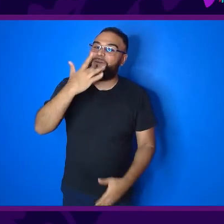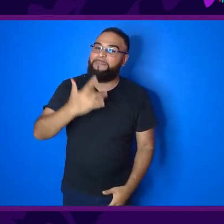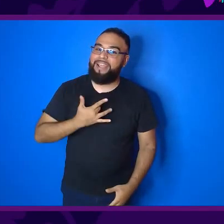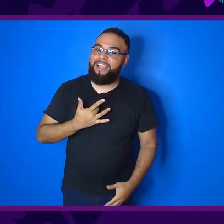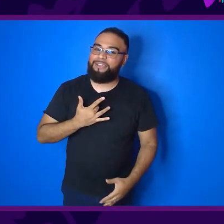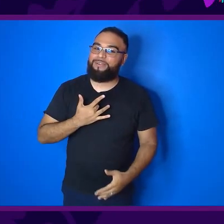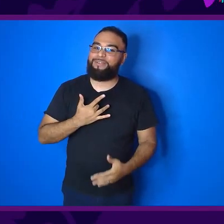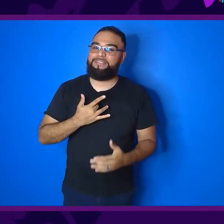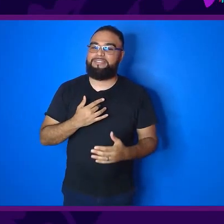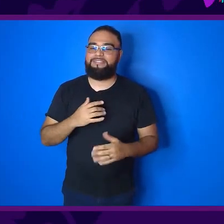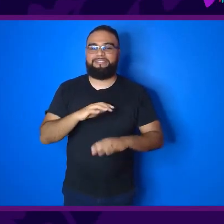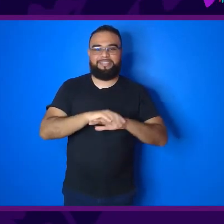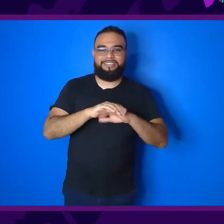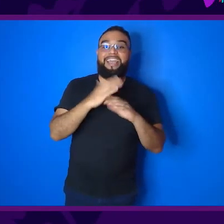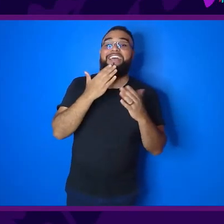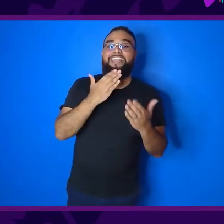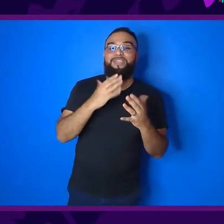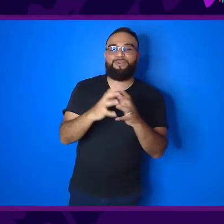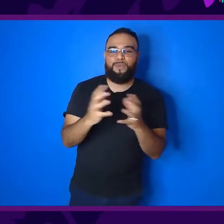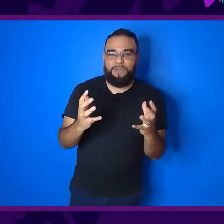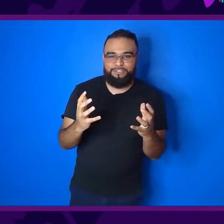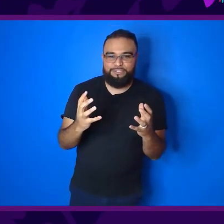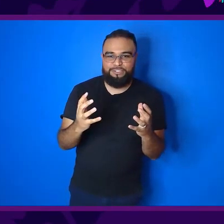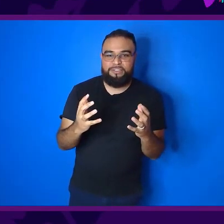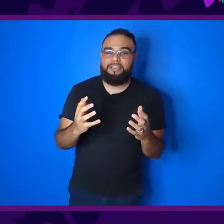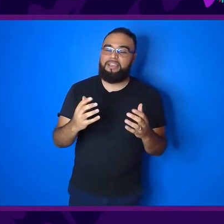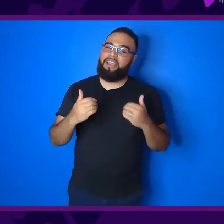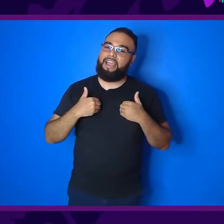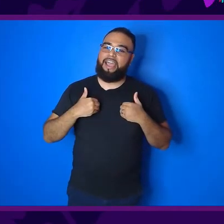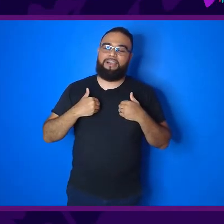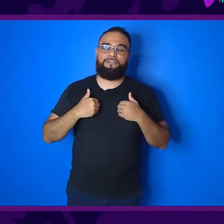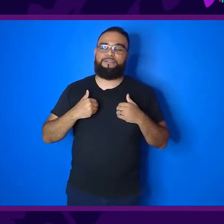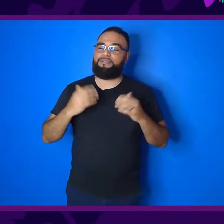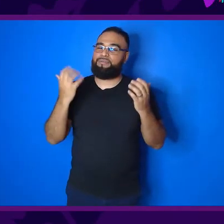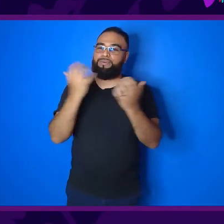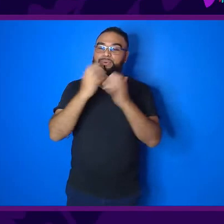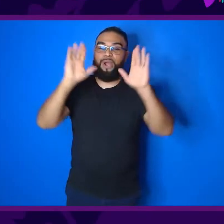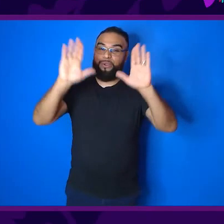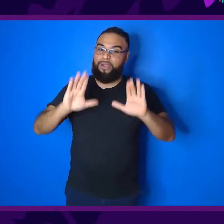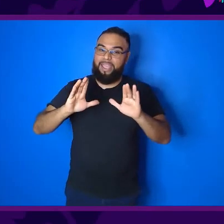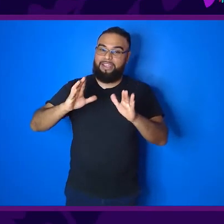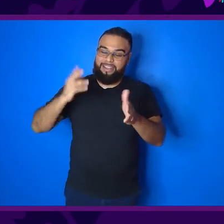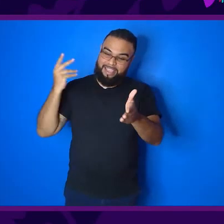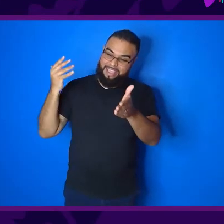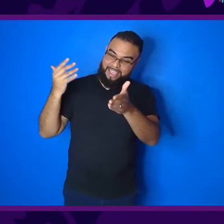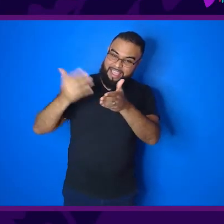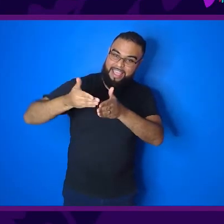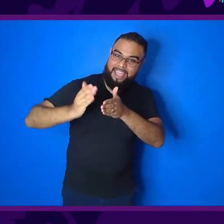much. Have a great end of quarantine. Besos.